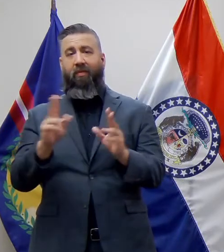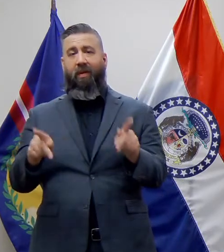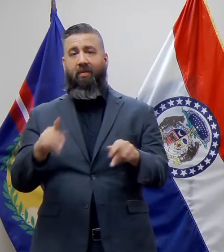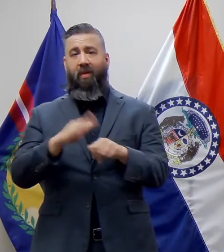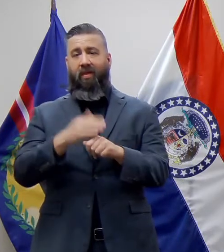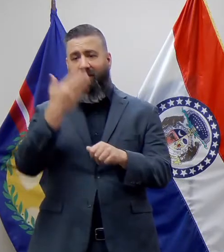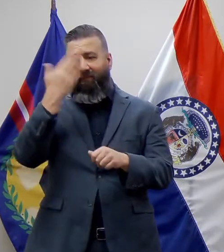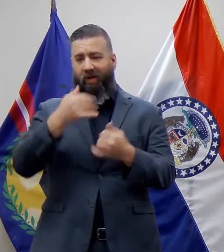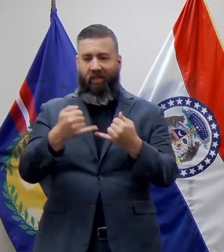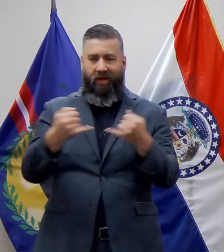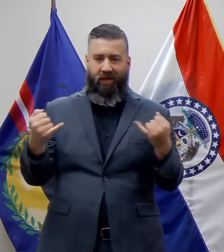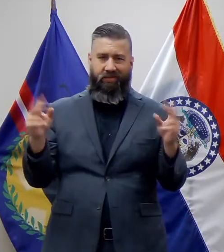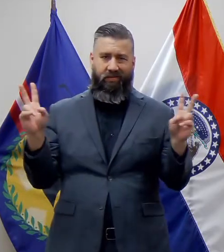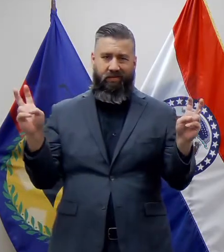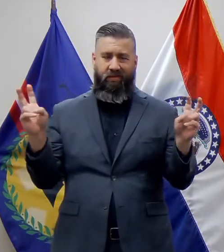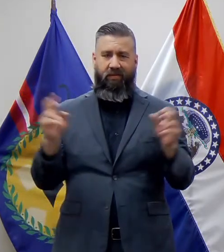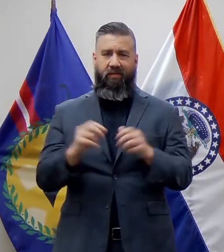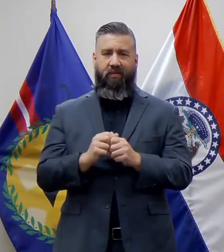on the front lines